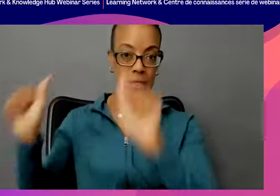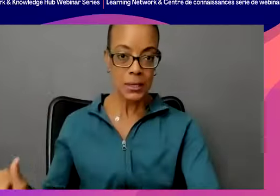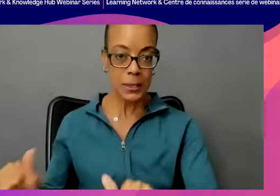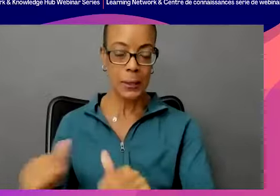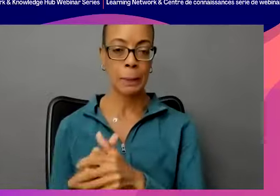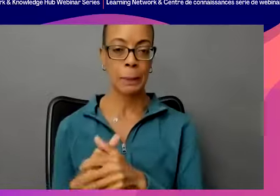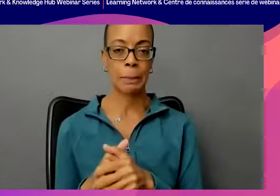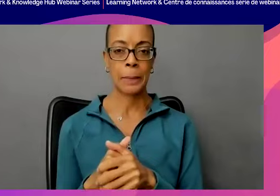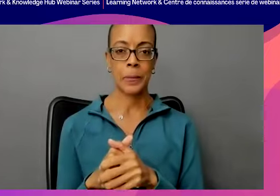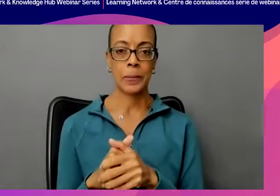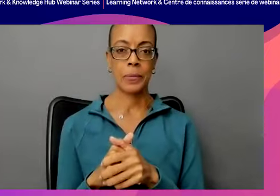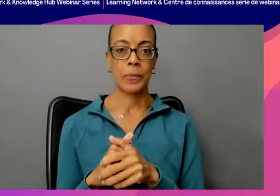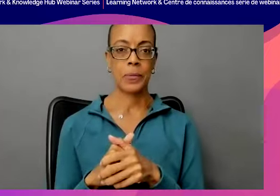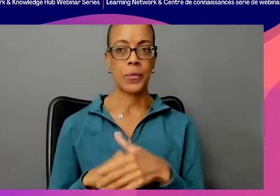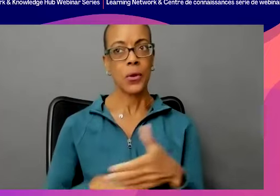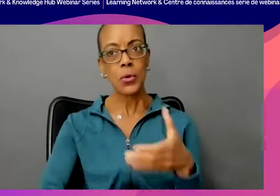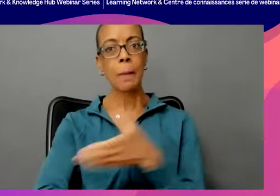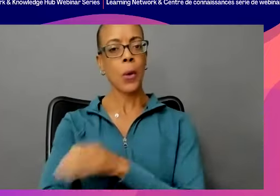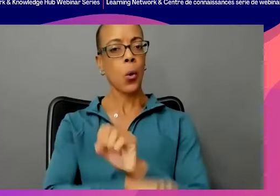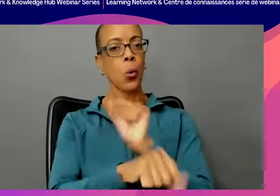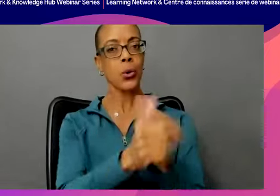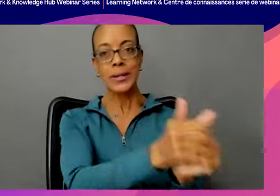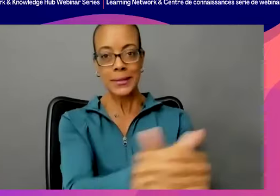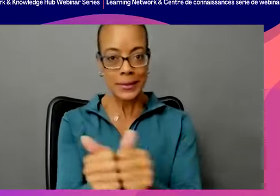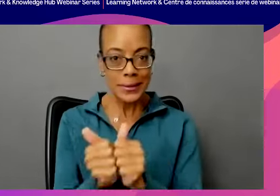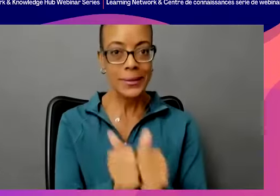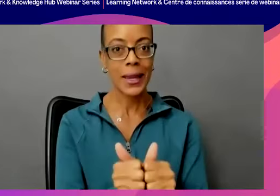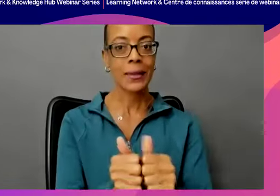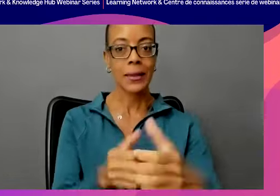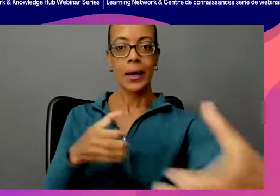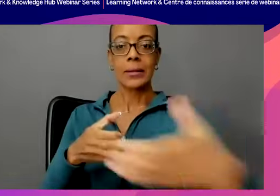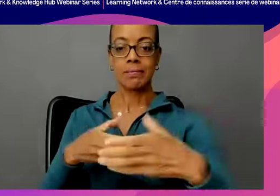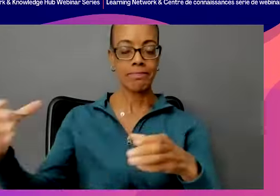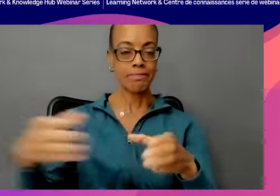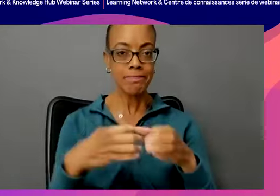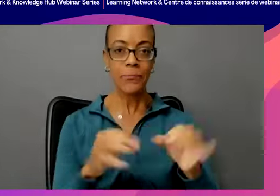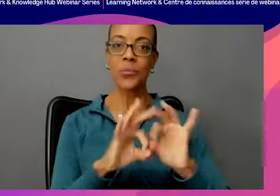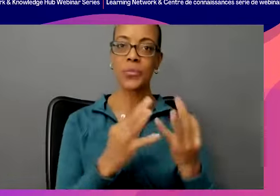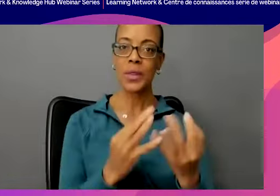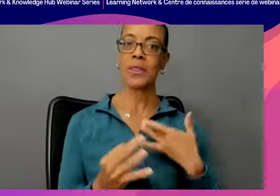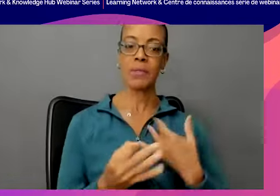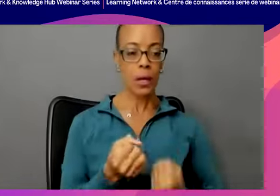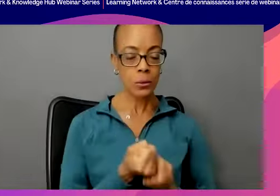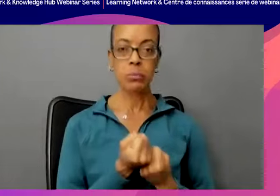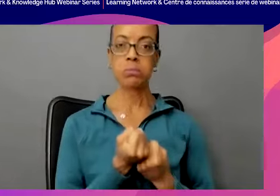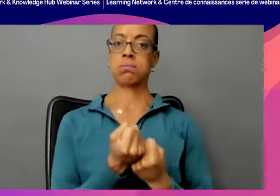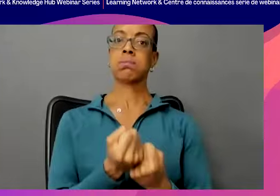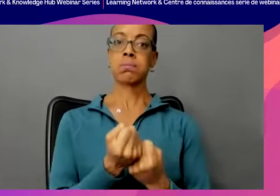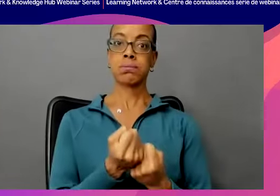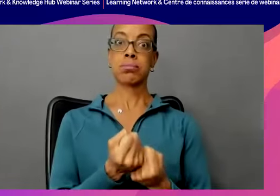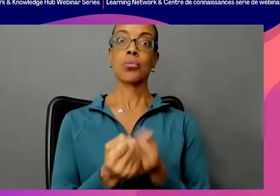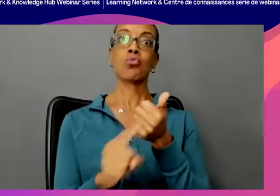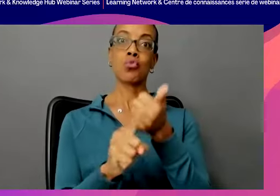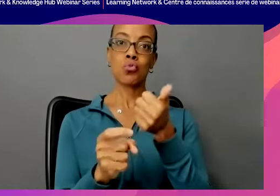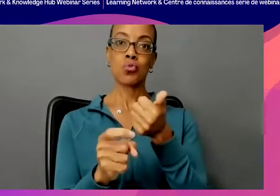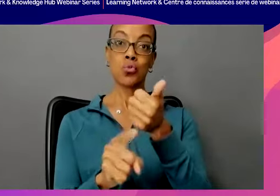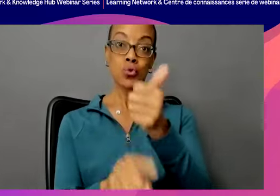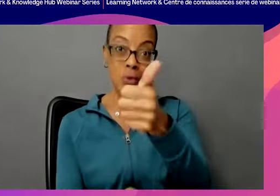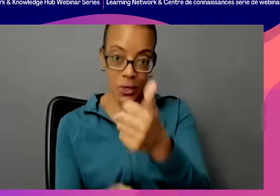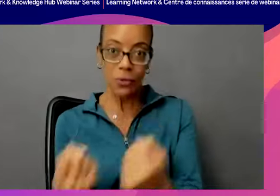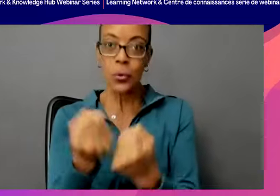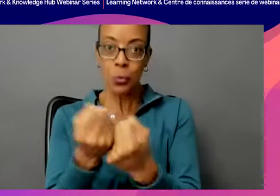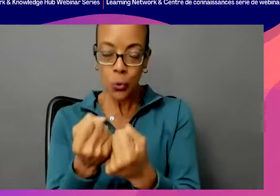work. There's a power in working together and of amplifying the work so that families feel supported and you also have support to continue to